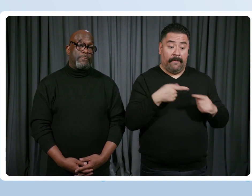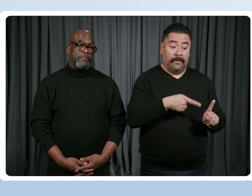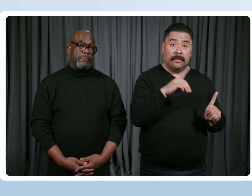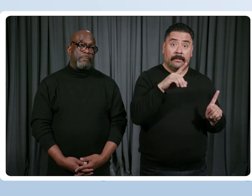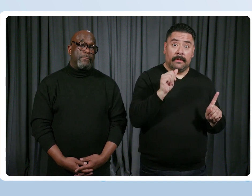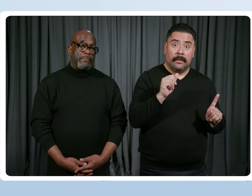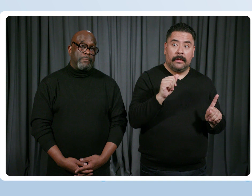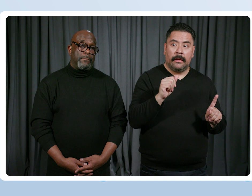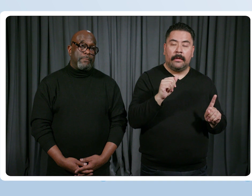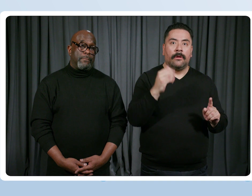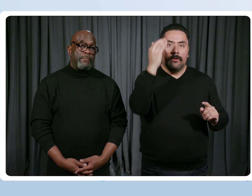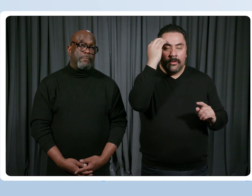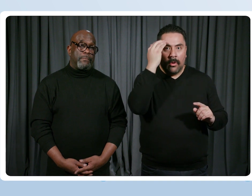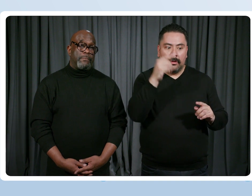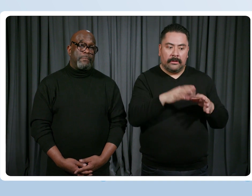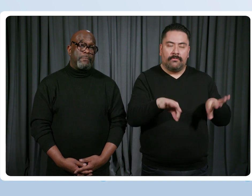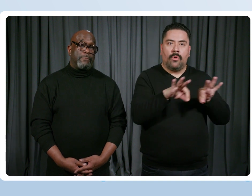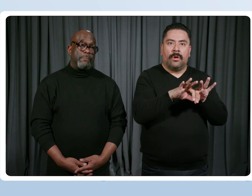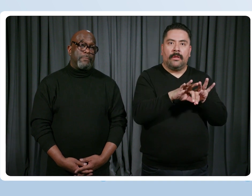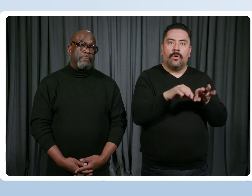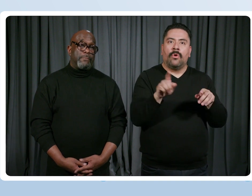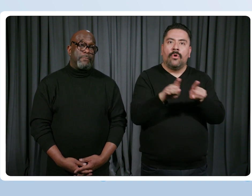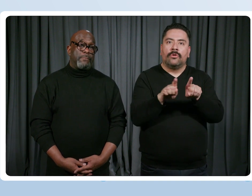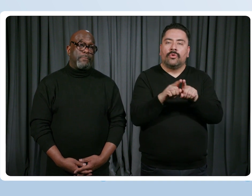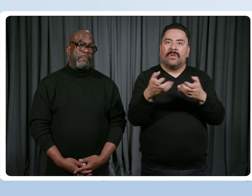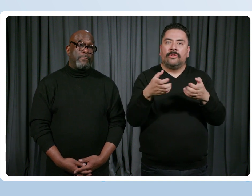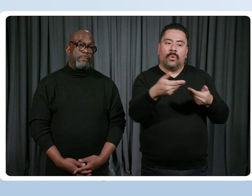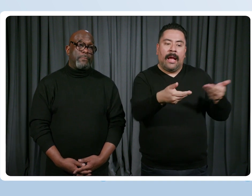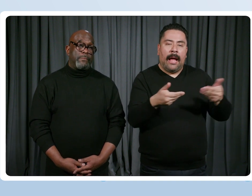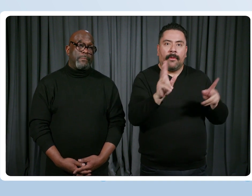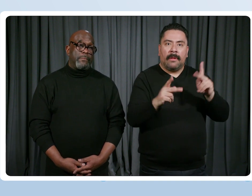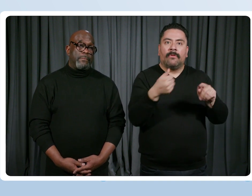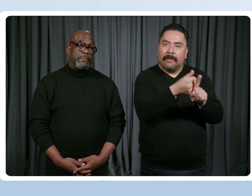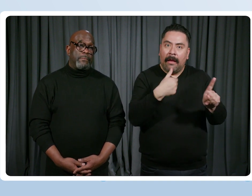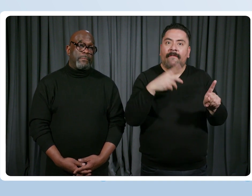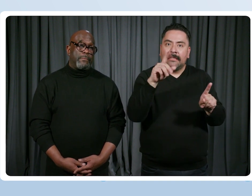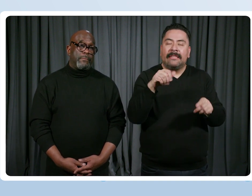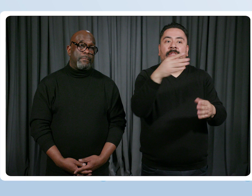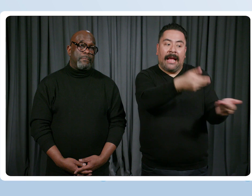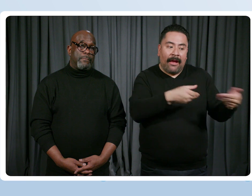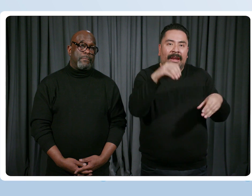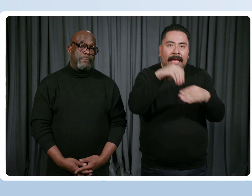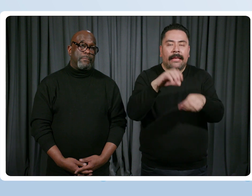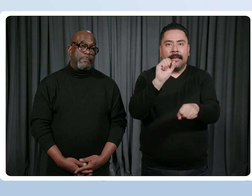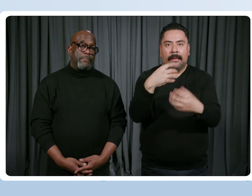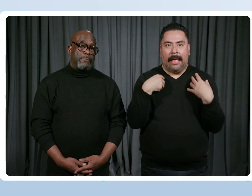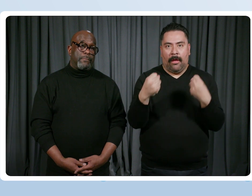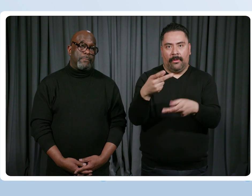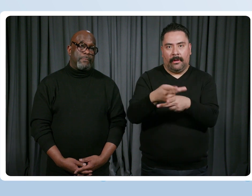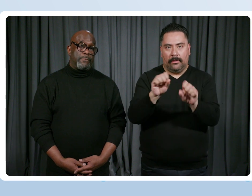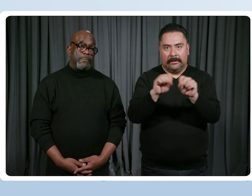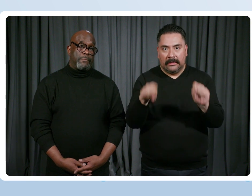have been the leaders of, and that's important. So we also need to be hiring people with disabilities into healthcare, and they need to